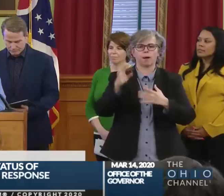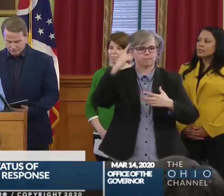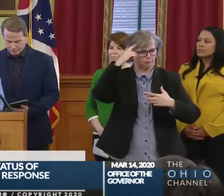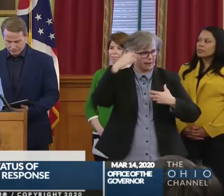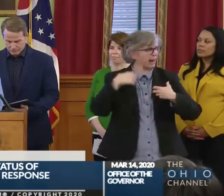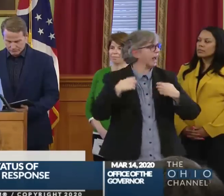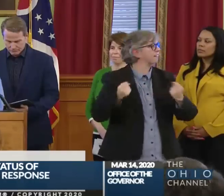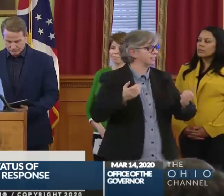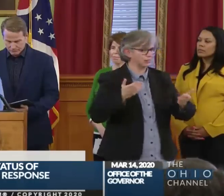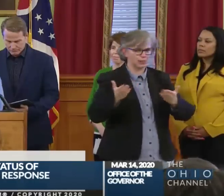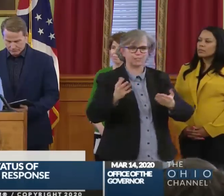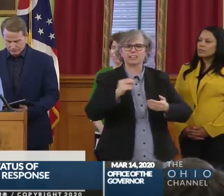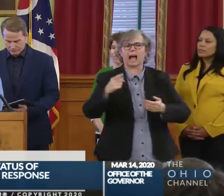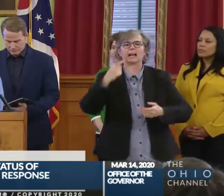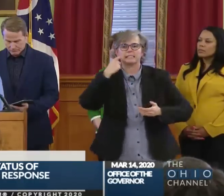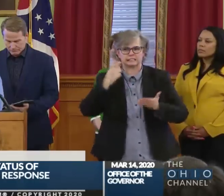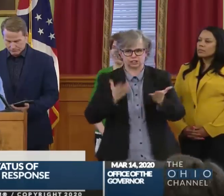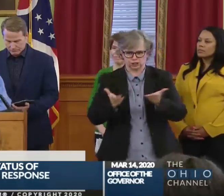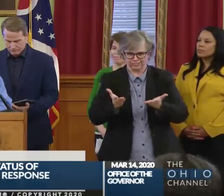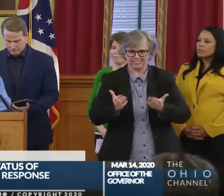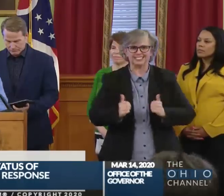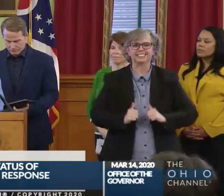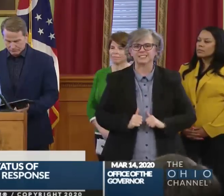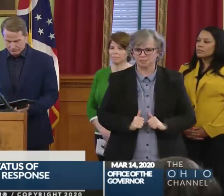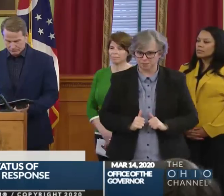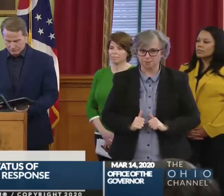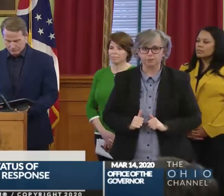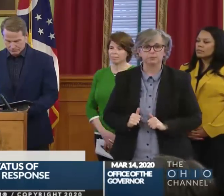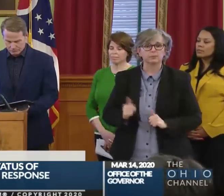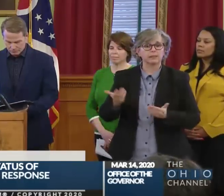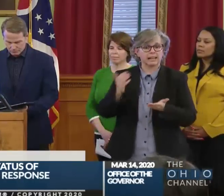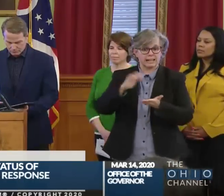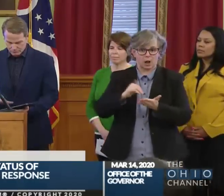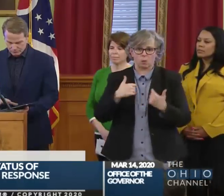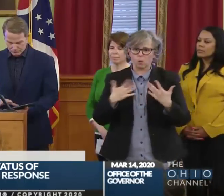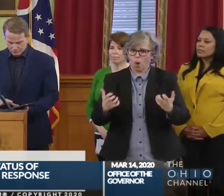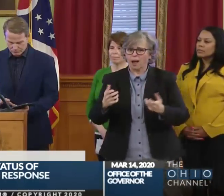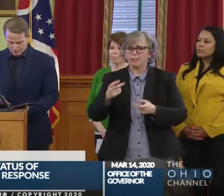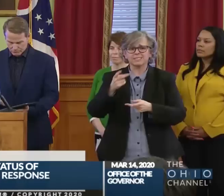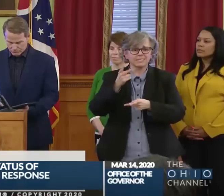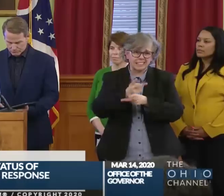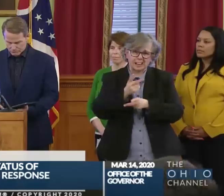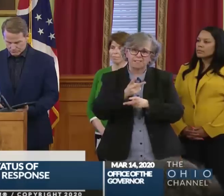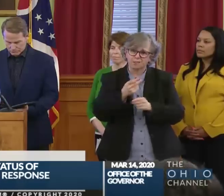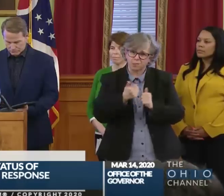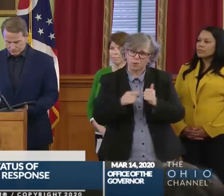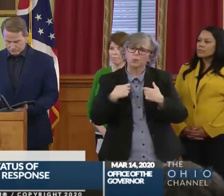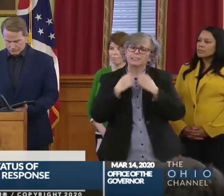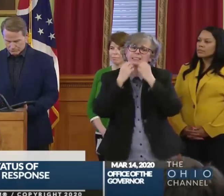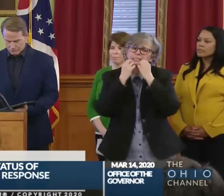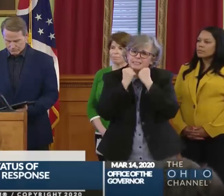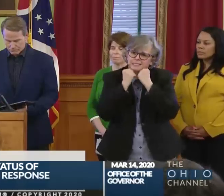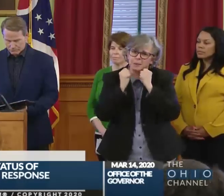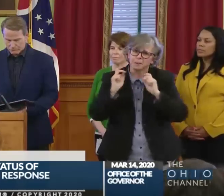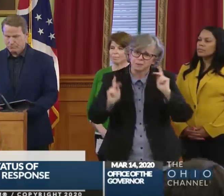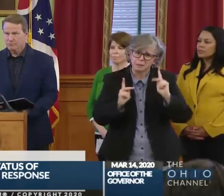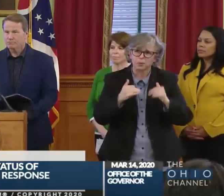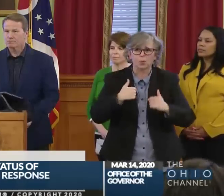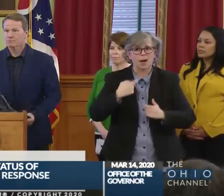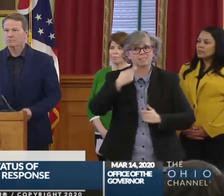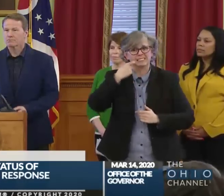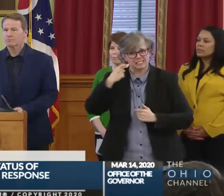Again, we're concerned as we go through this with everybody. We're concerned with people who have an addiction. We want to make sure that they can continue